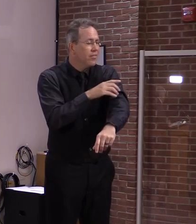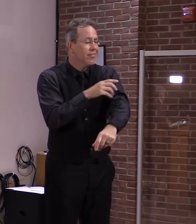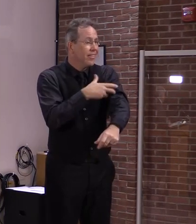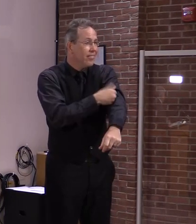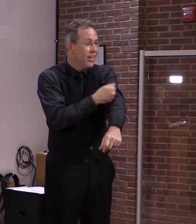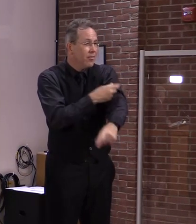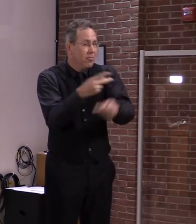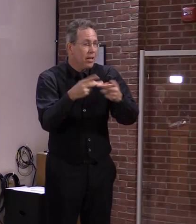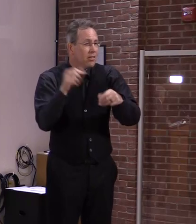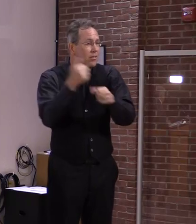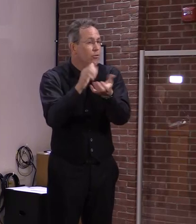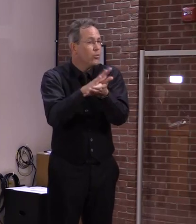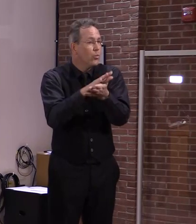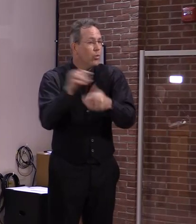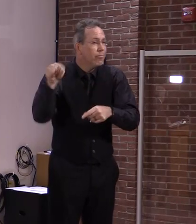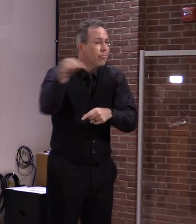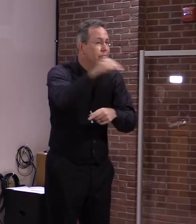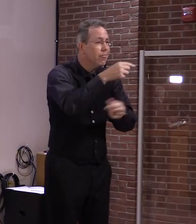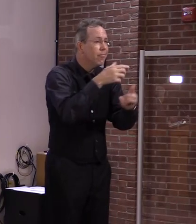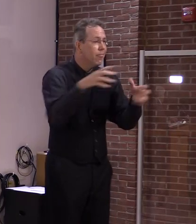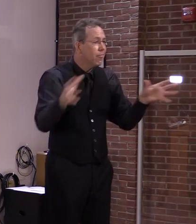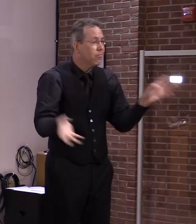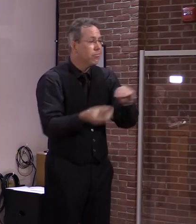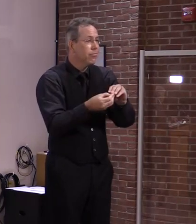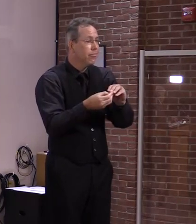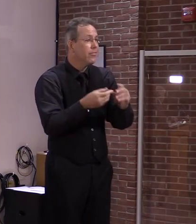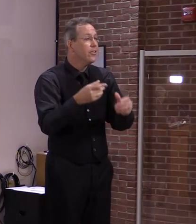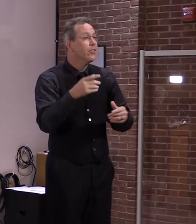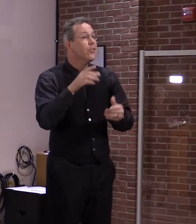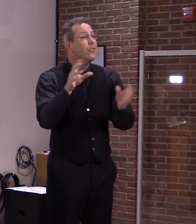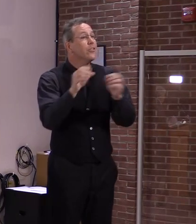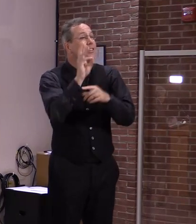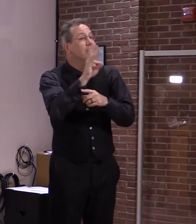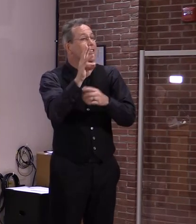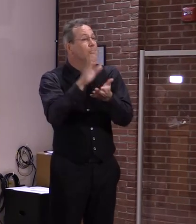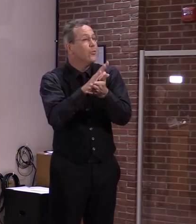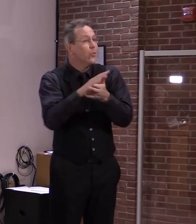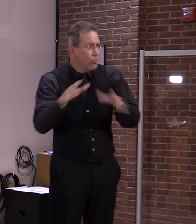55, I think it's 66 school sites that were doing vaccination.